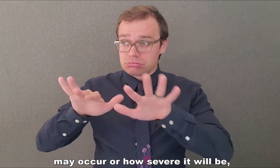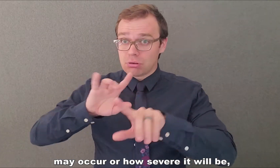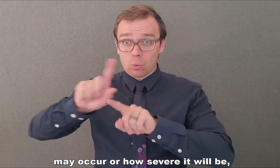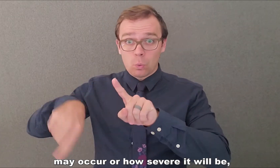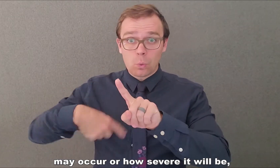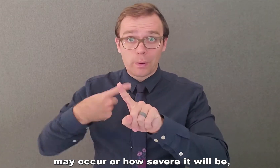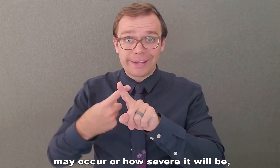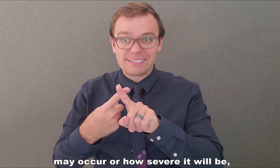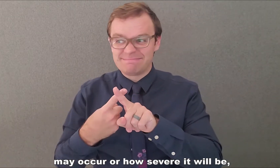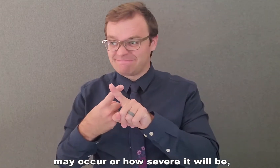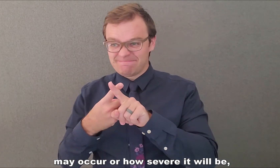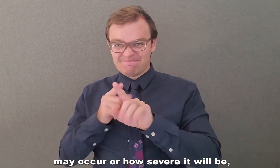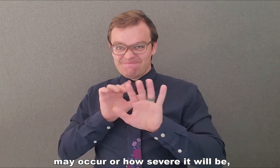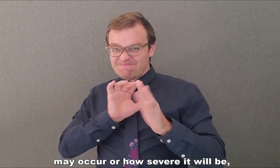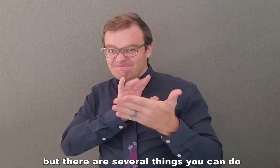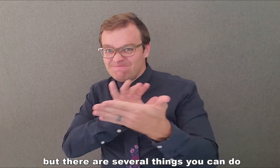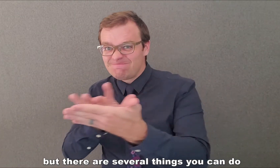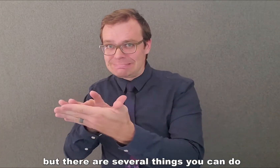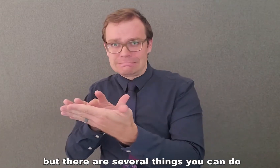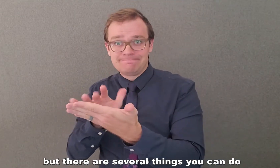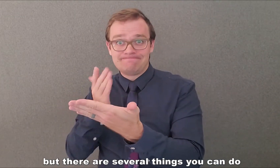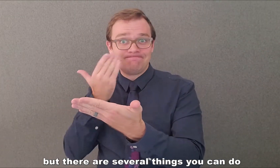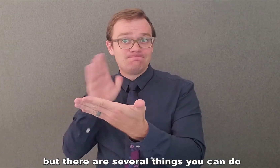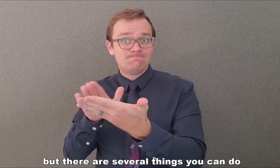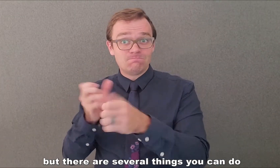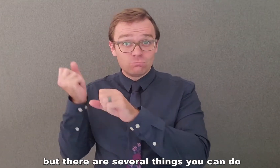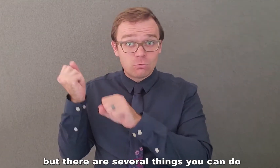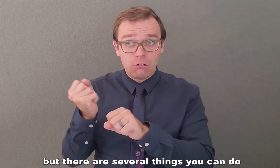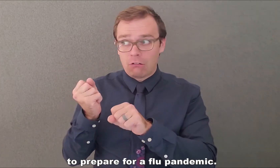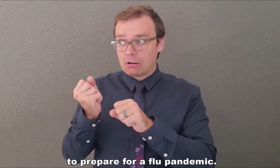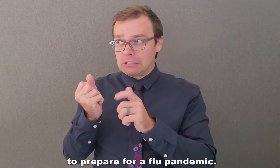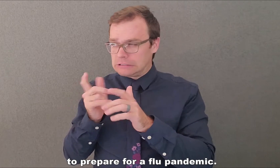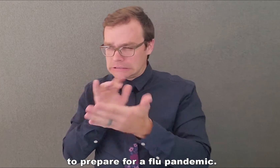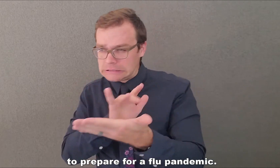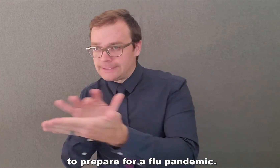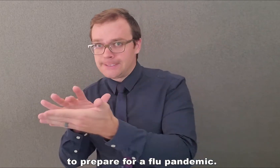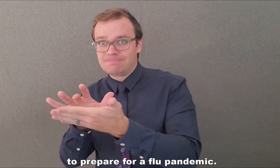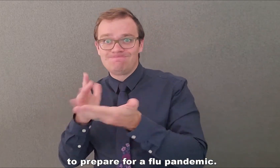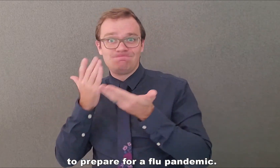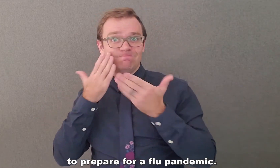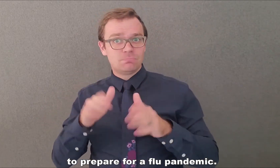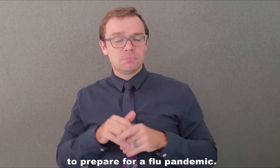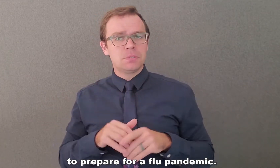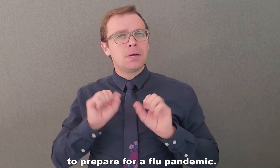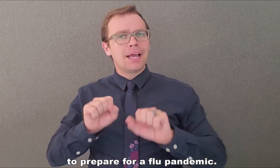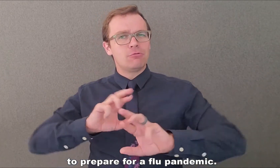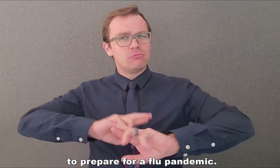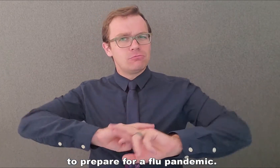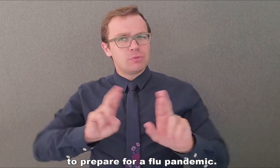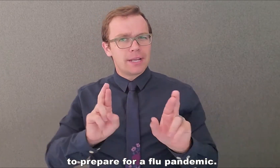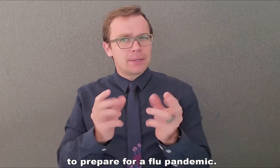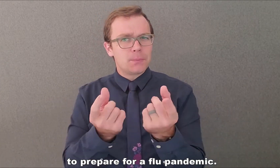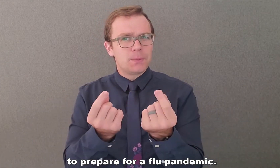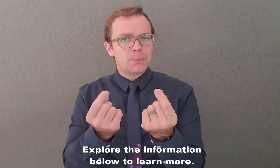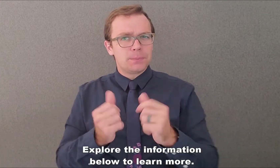how severe it will be, but there are several things you can do to prepare for a flu pandemic. Explore